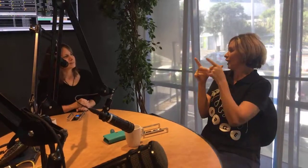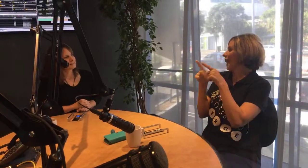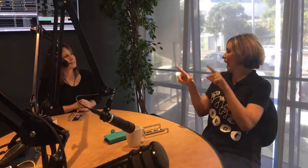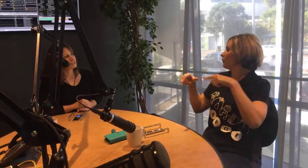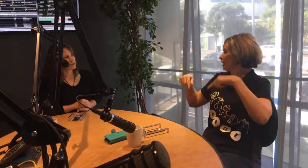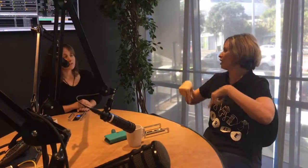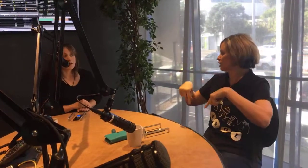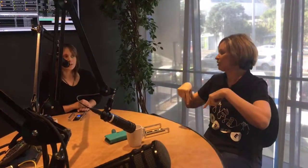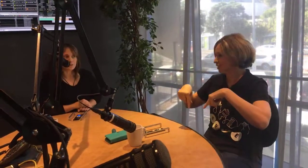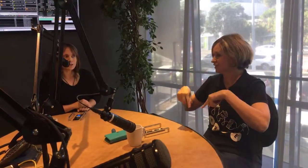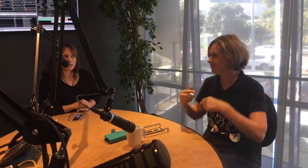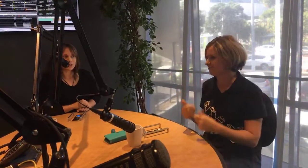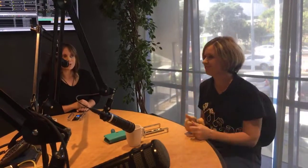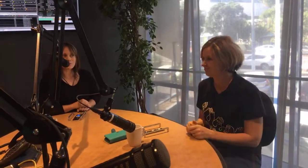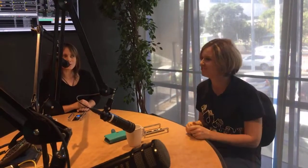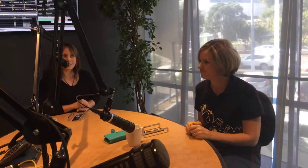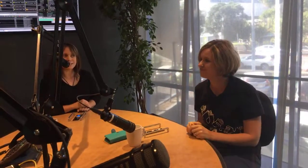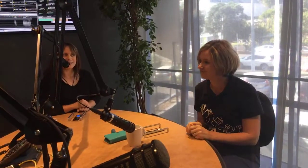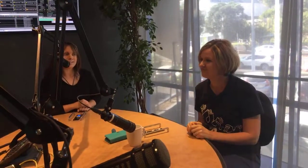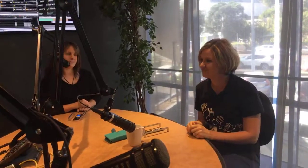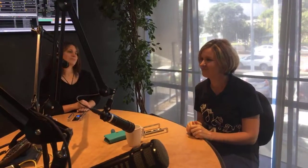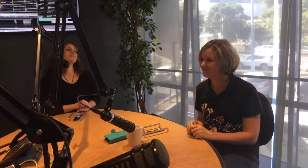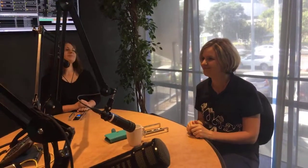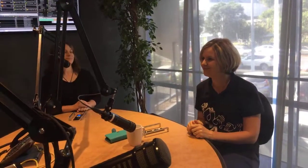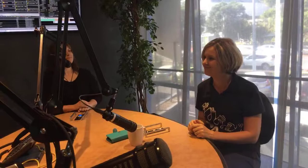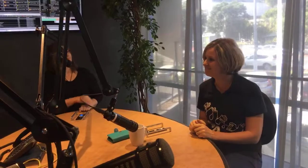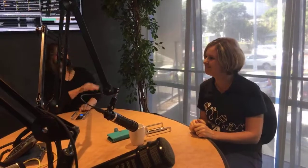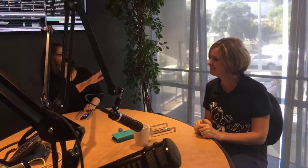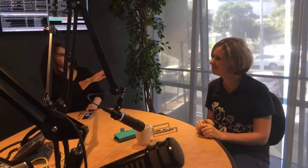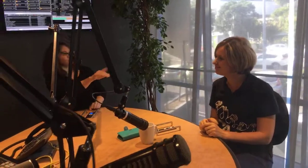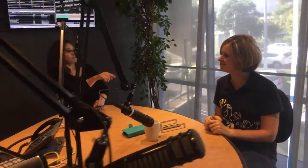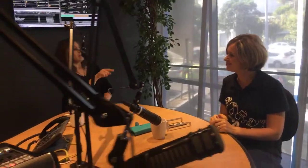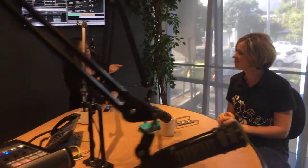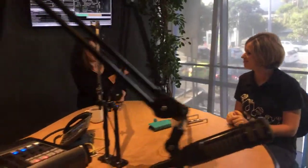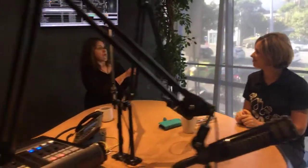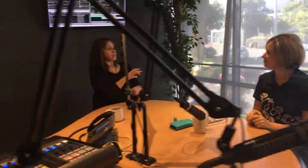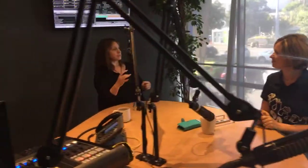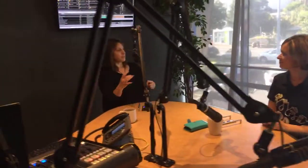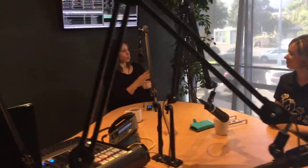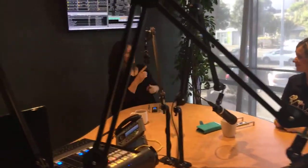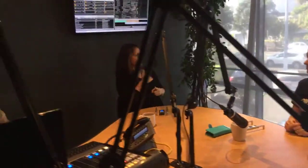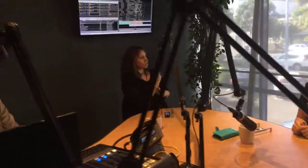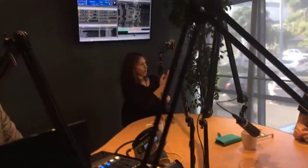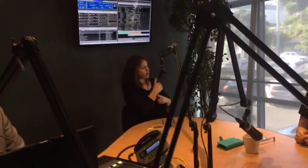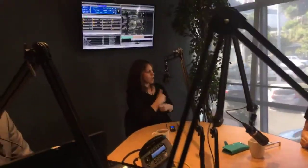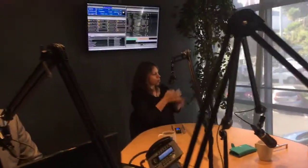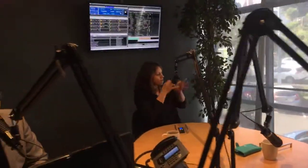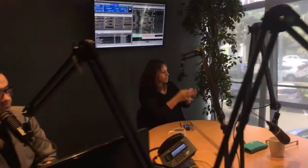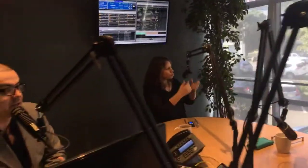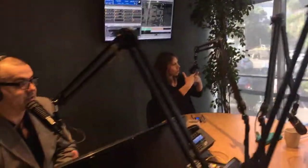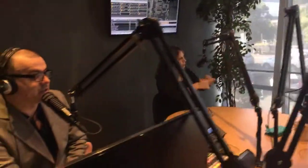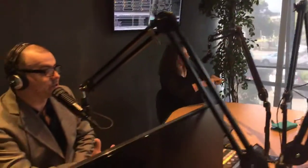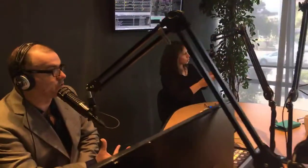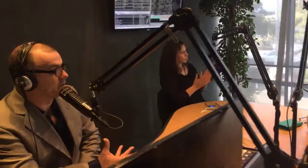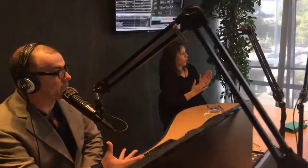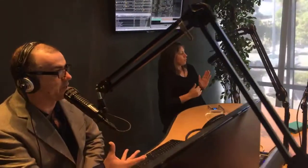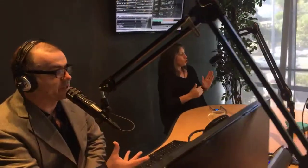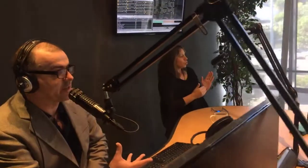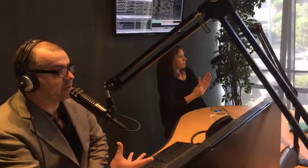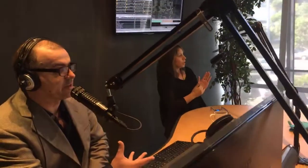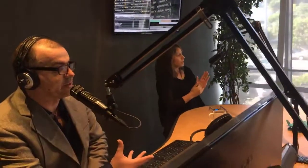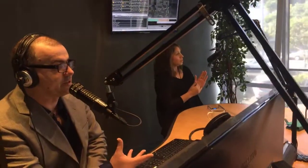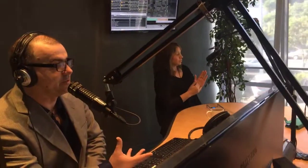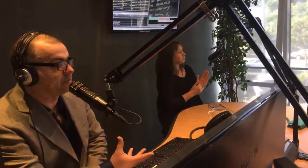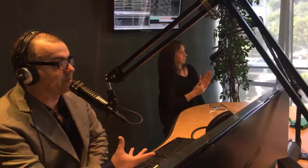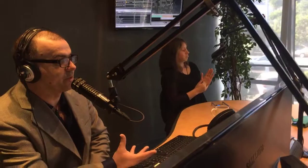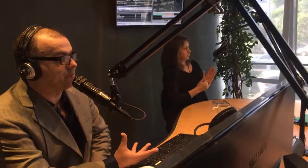NZSL. It's one of our official languages of New Zealand. Yeah, I mean, that is significant that it is one of our official languages. I think it's also fair to